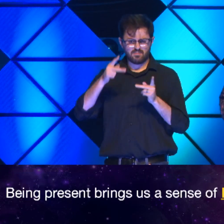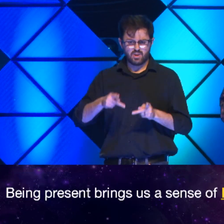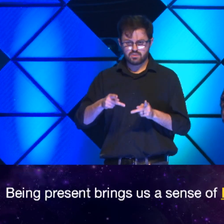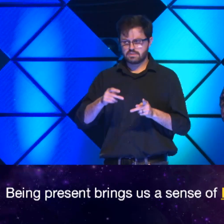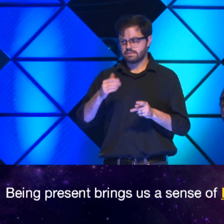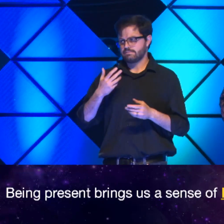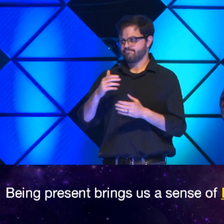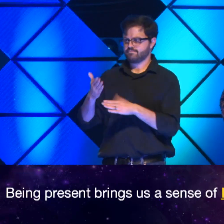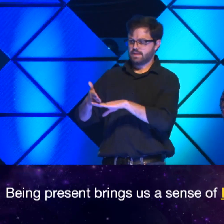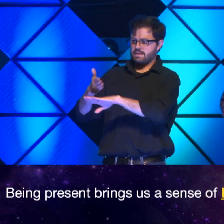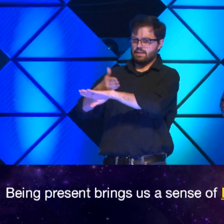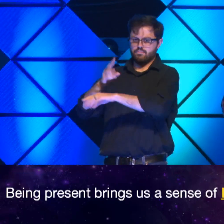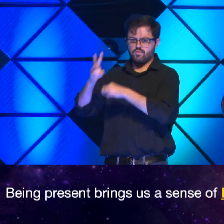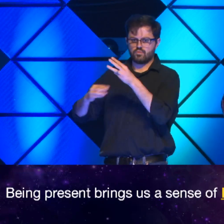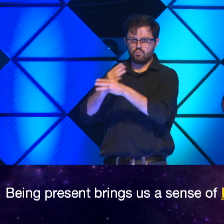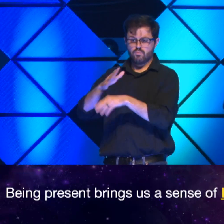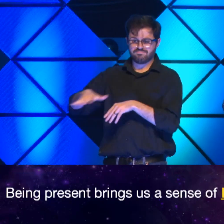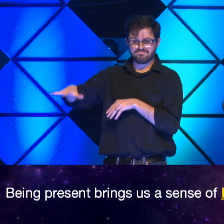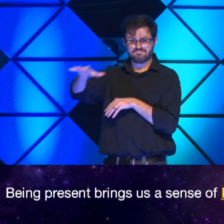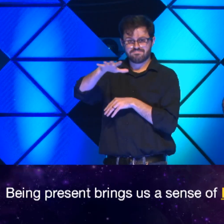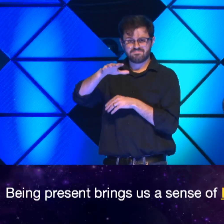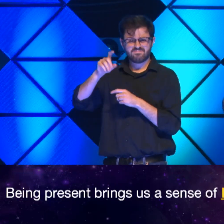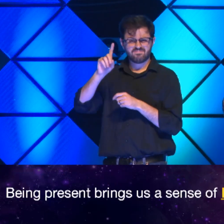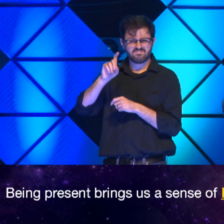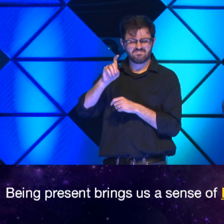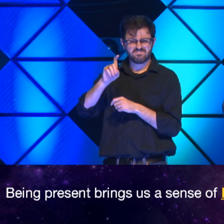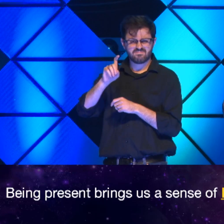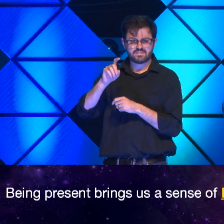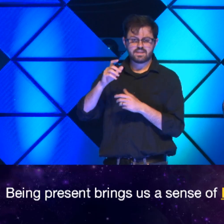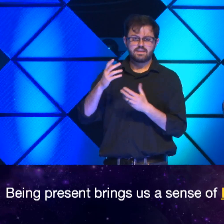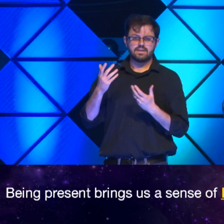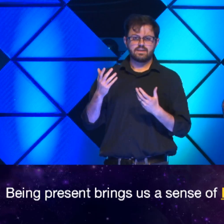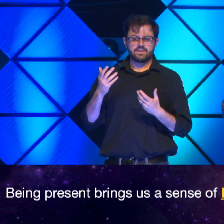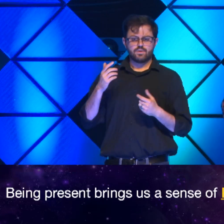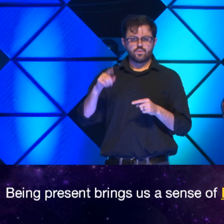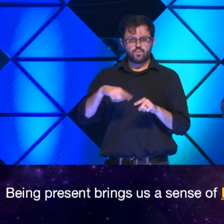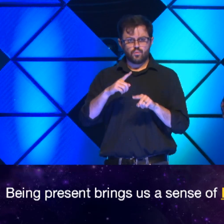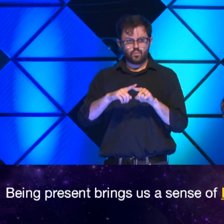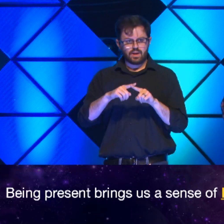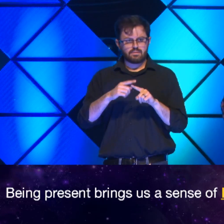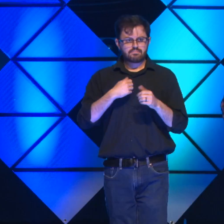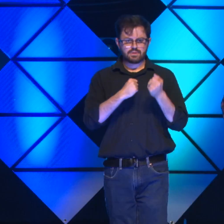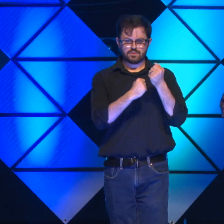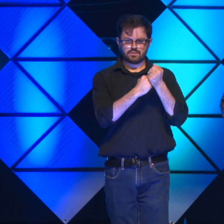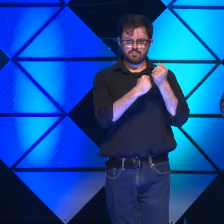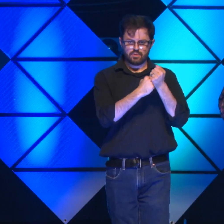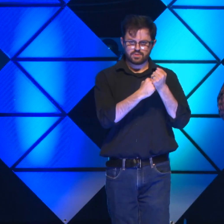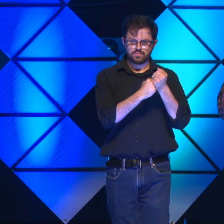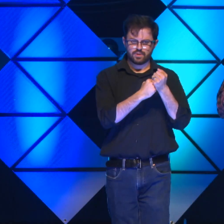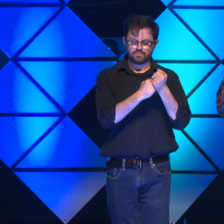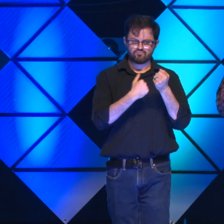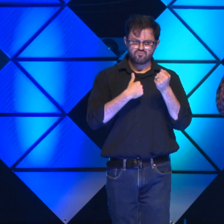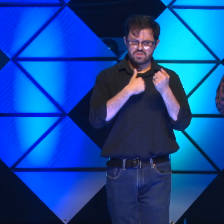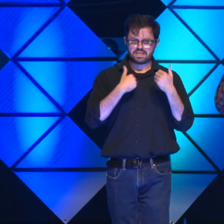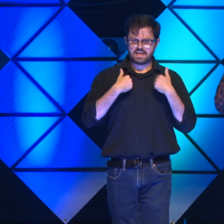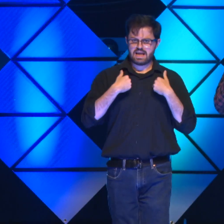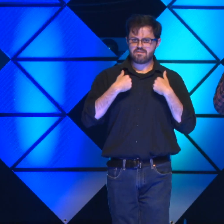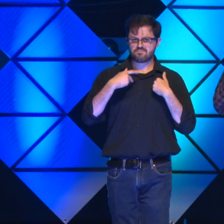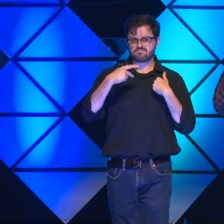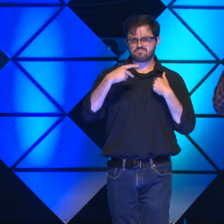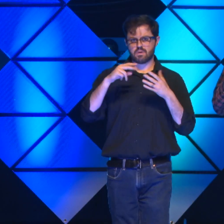Being present brings us a sense of purpose in our lives. Understanding that